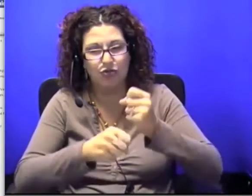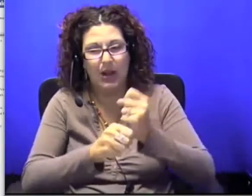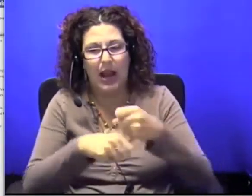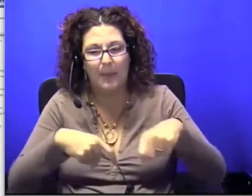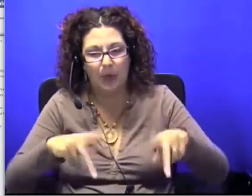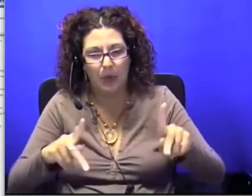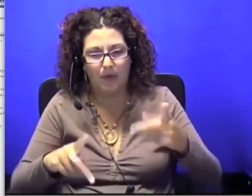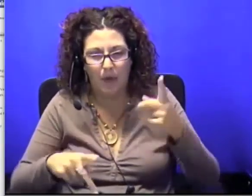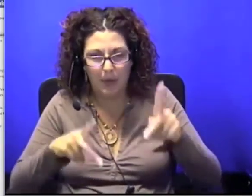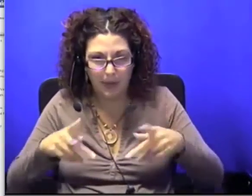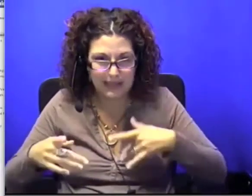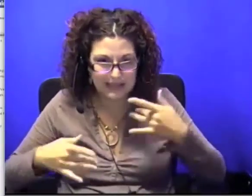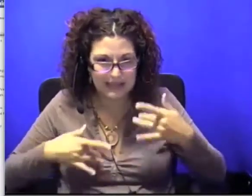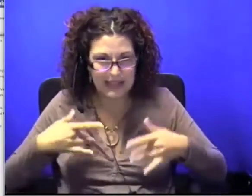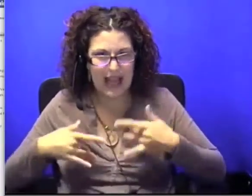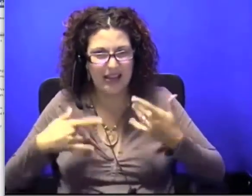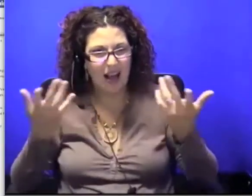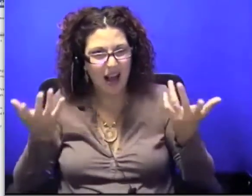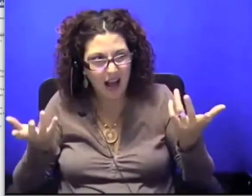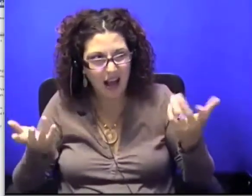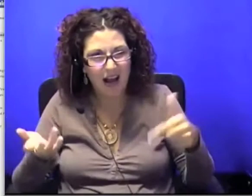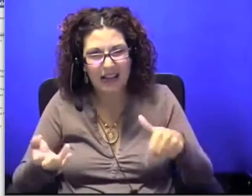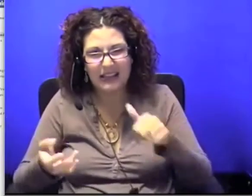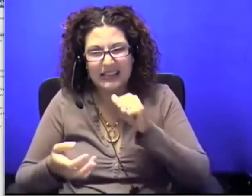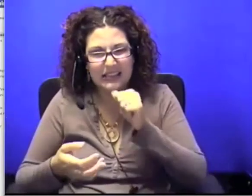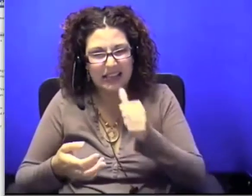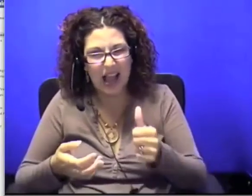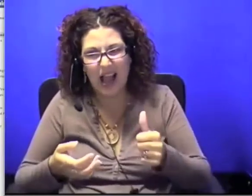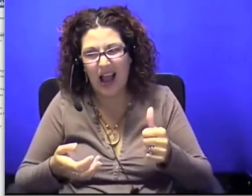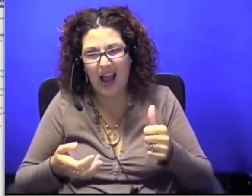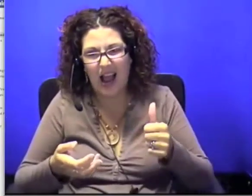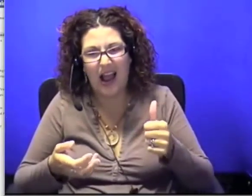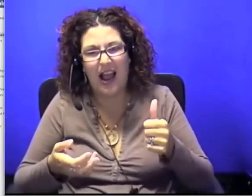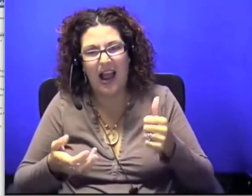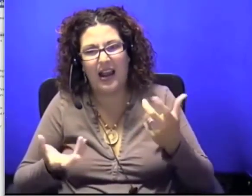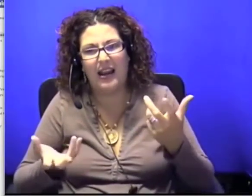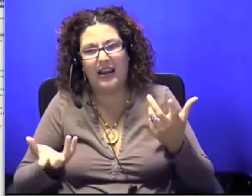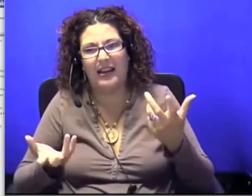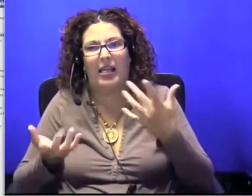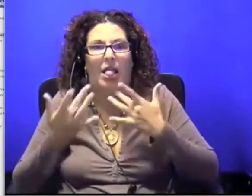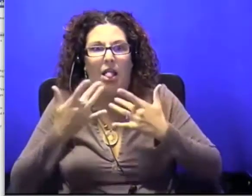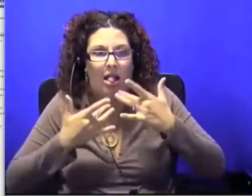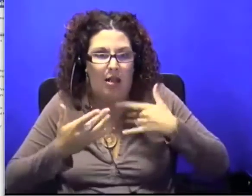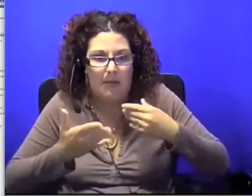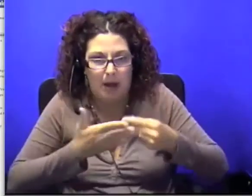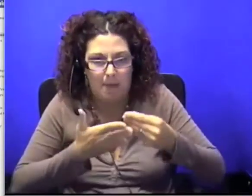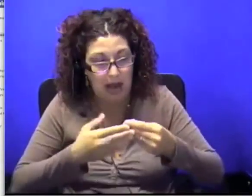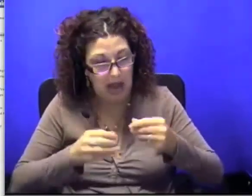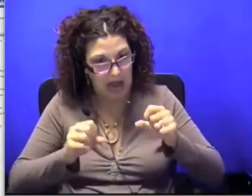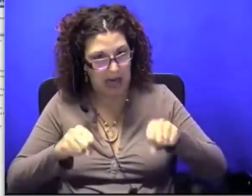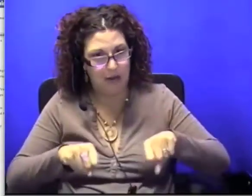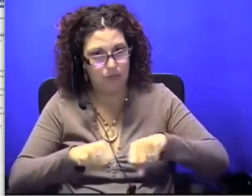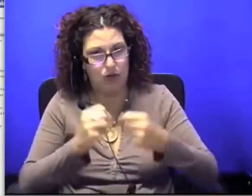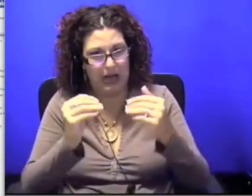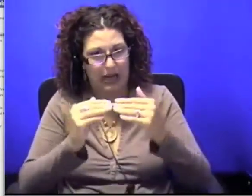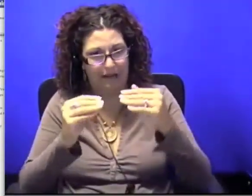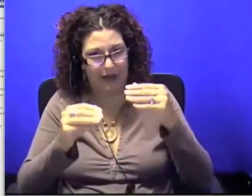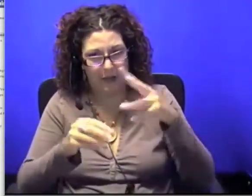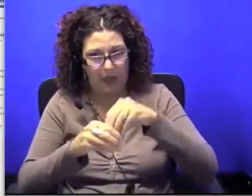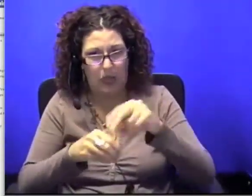the opportunity for people to get excited because they realize, hey, this isn't a big, huge drain on my monthly income every month. I mean, I can be break even within